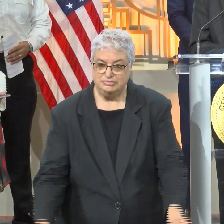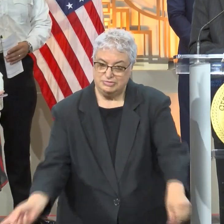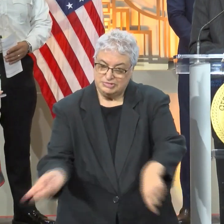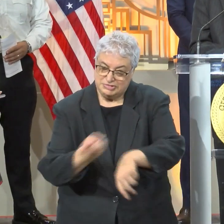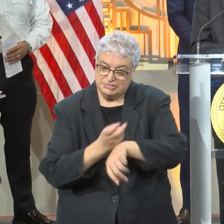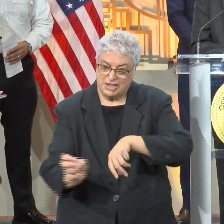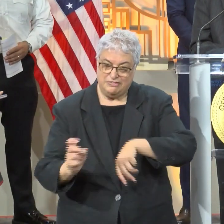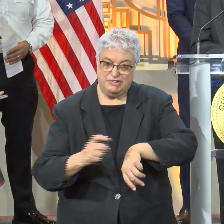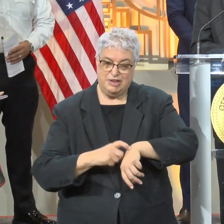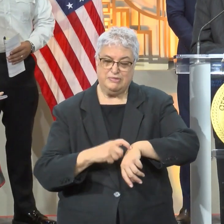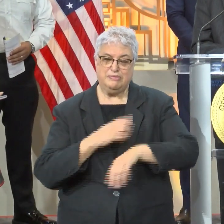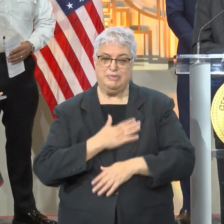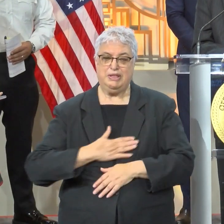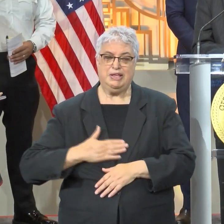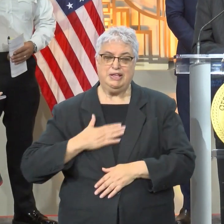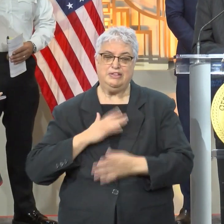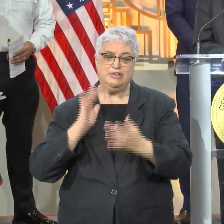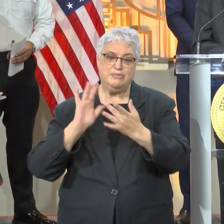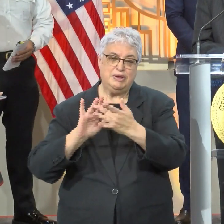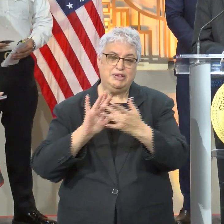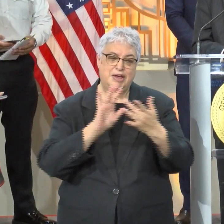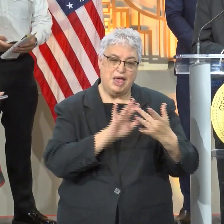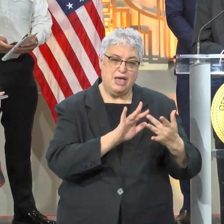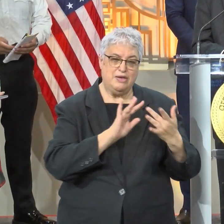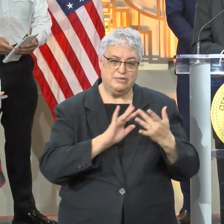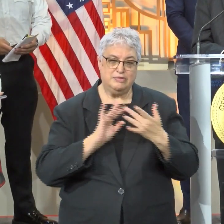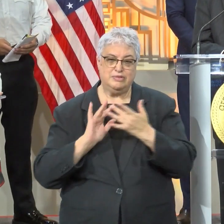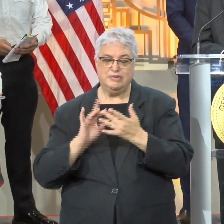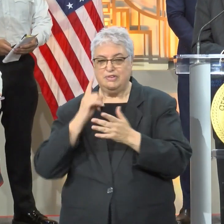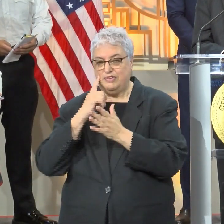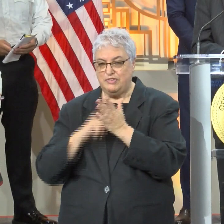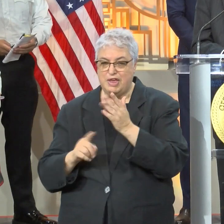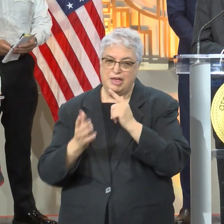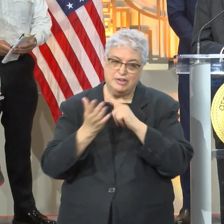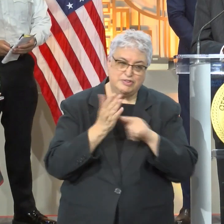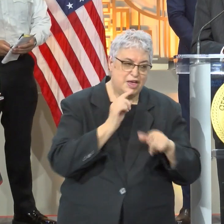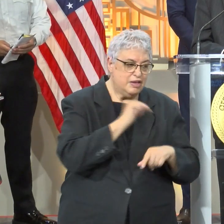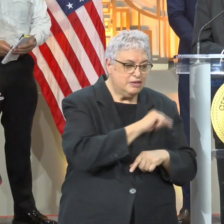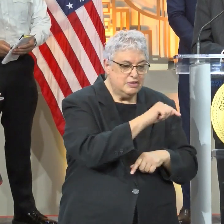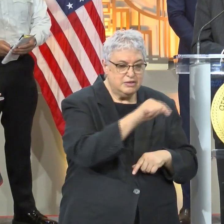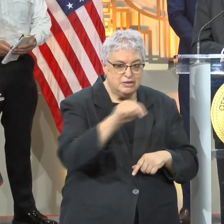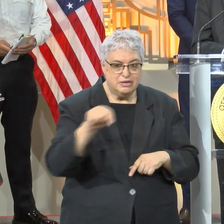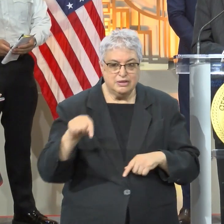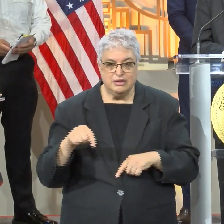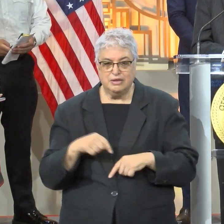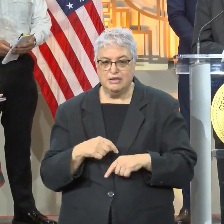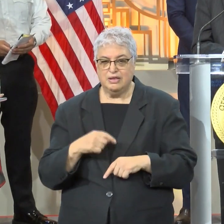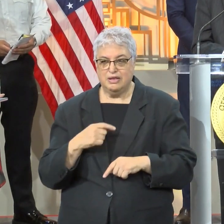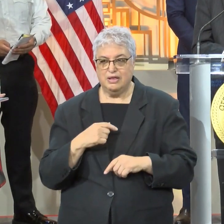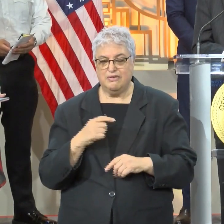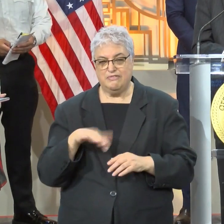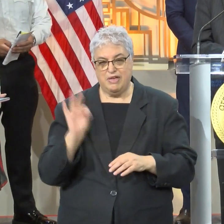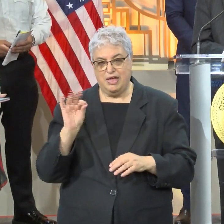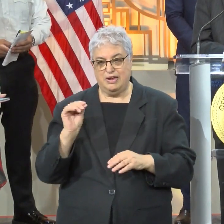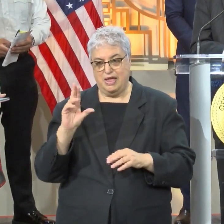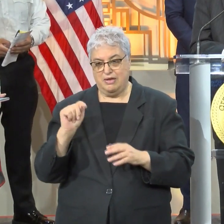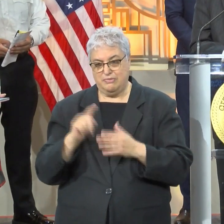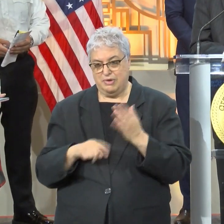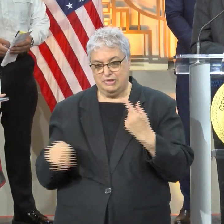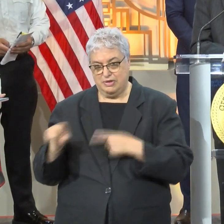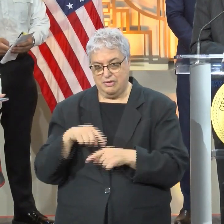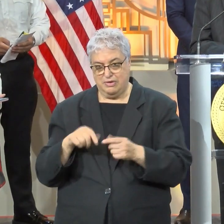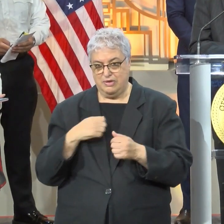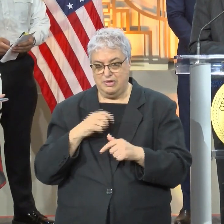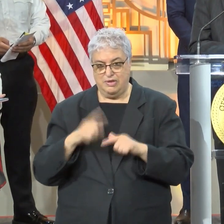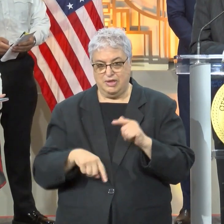times, please reach out to your neighbors. Check on your neighbors. Find out what's happening with them. I know